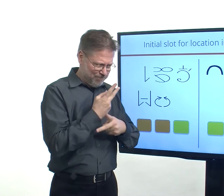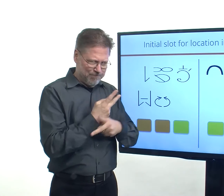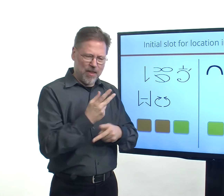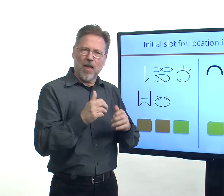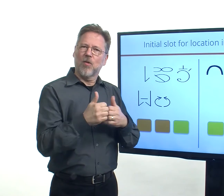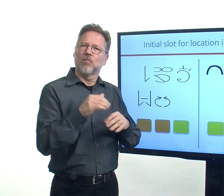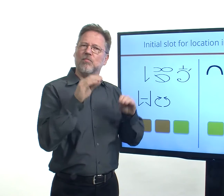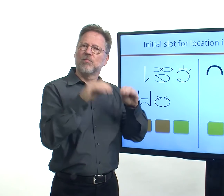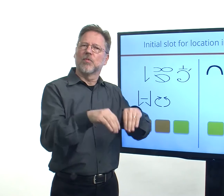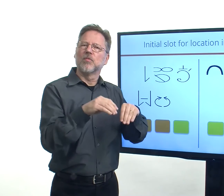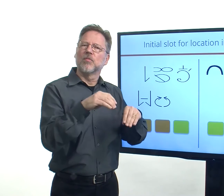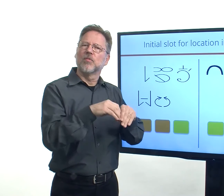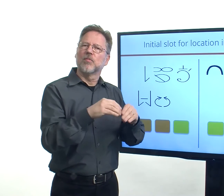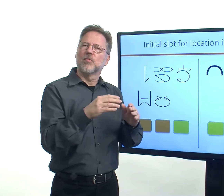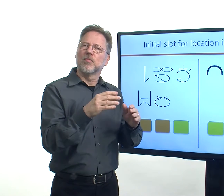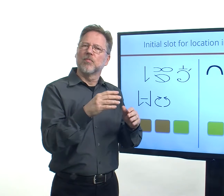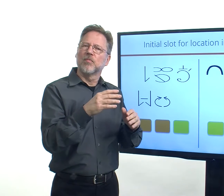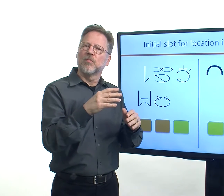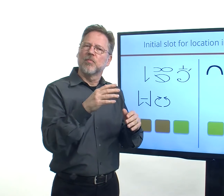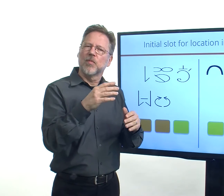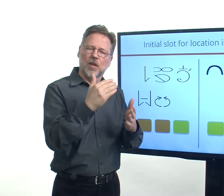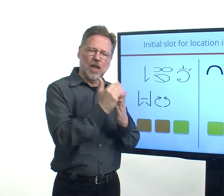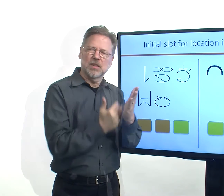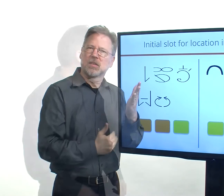reversed? It helped them to sort their list of signs.